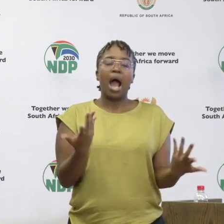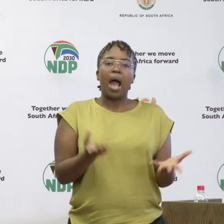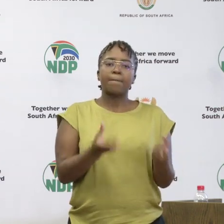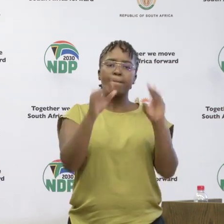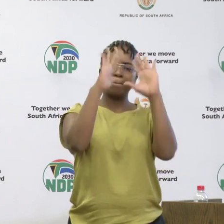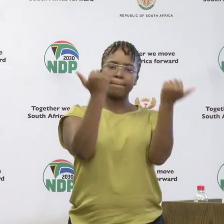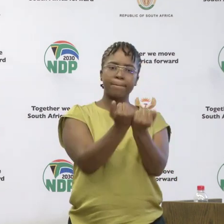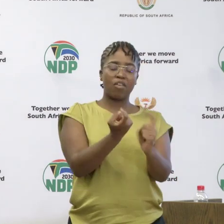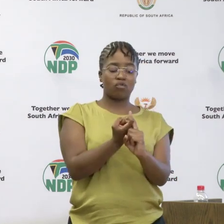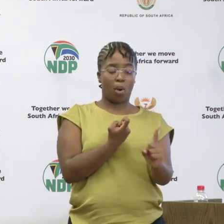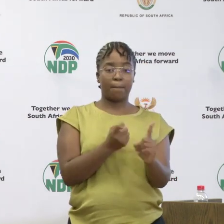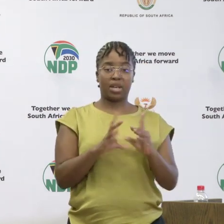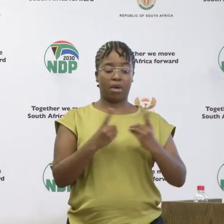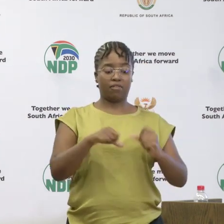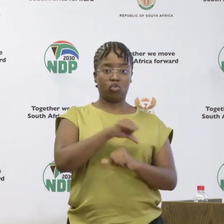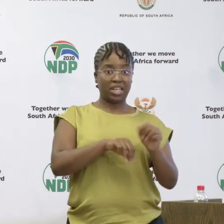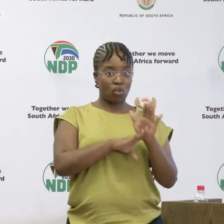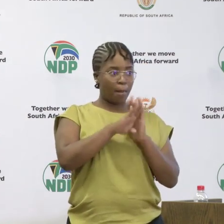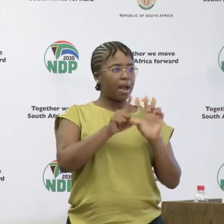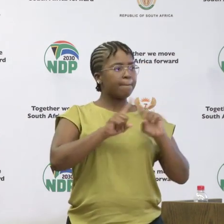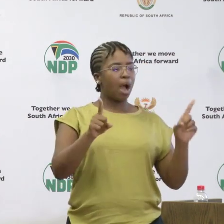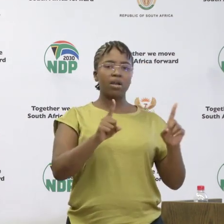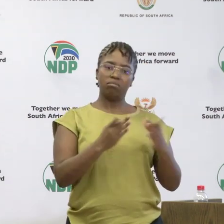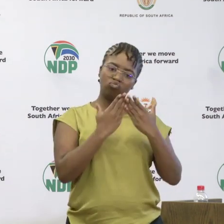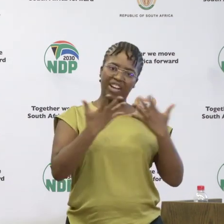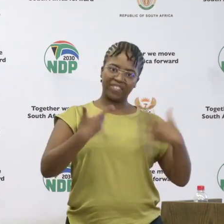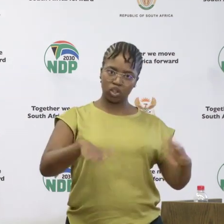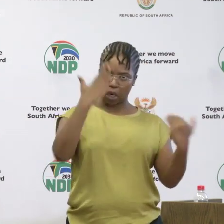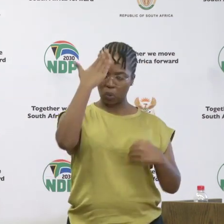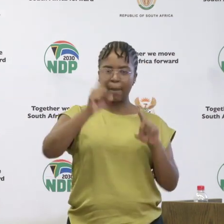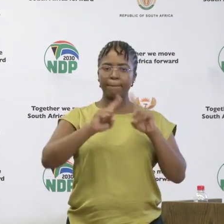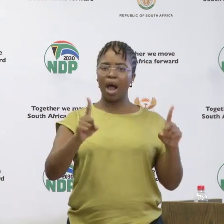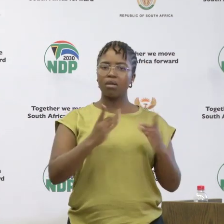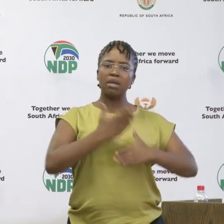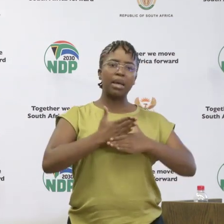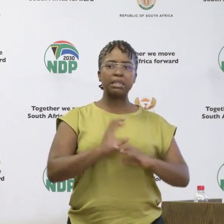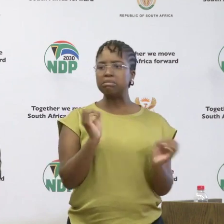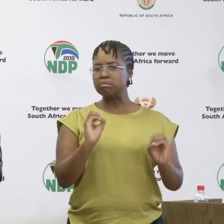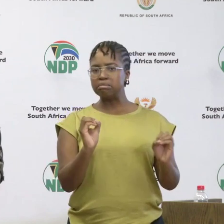scholarship program. I'm sure you are aware of the fact that many of the social workers